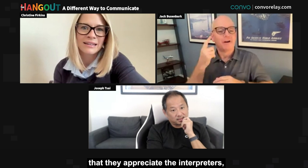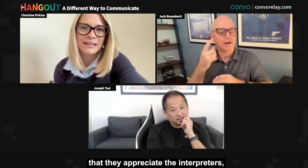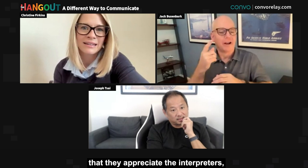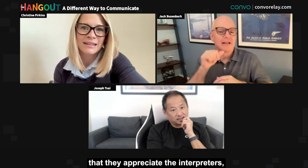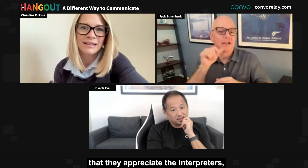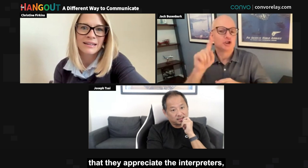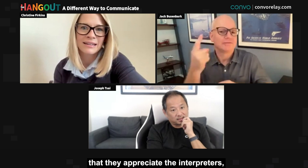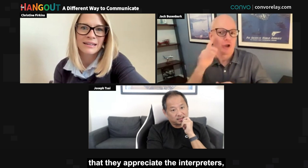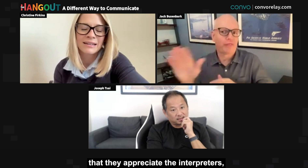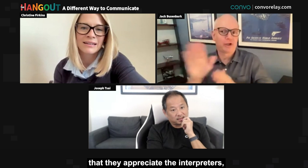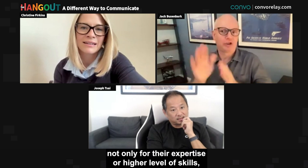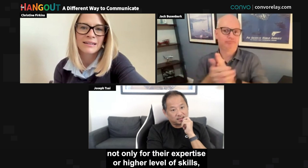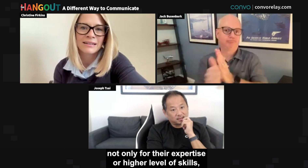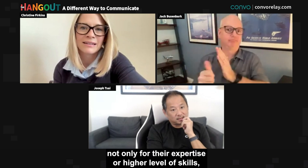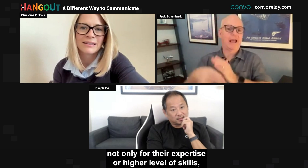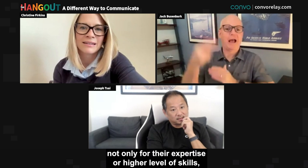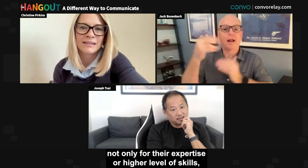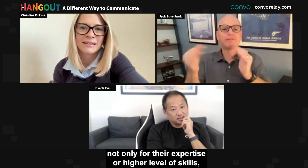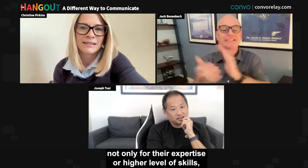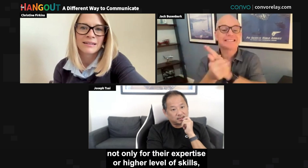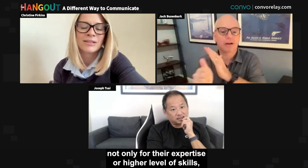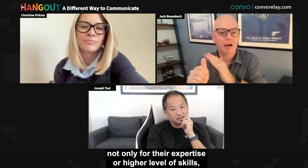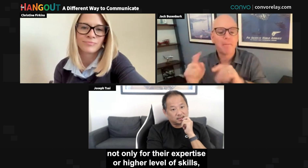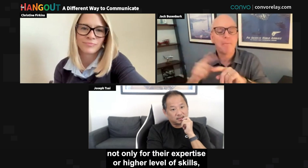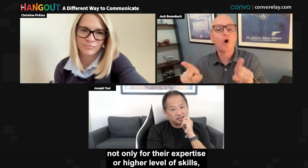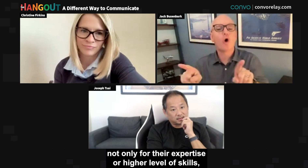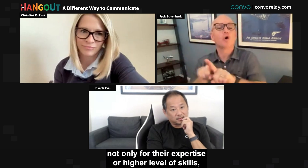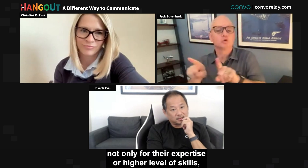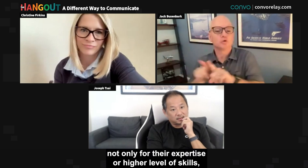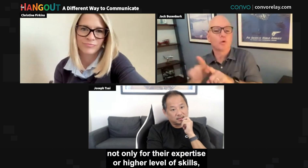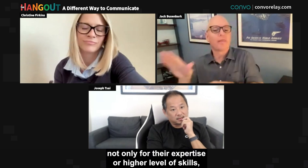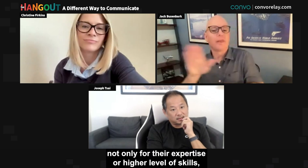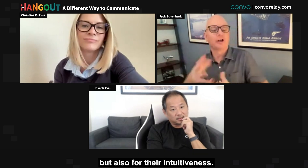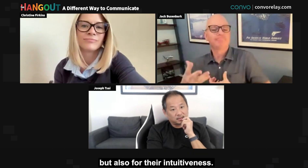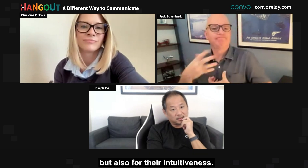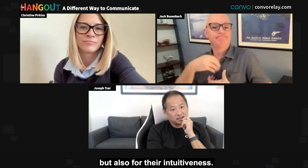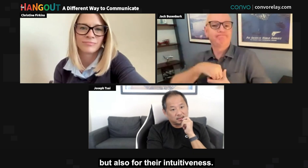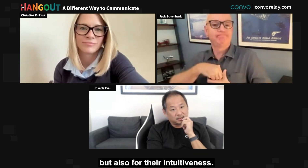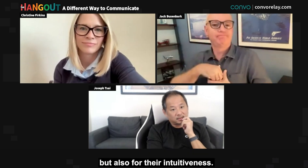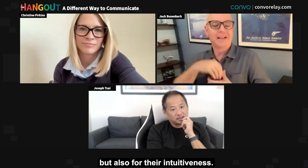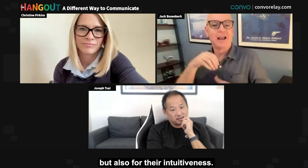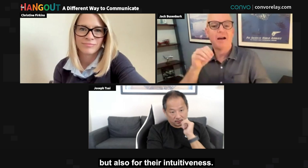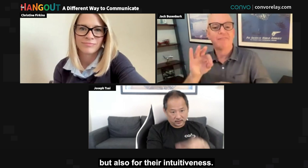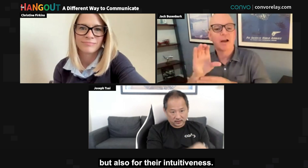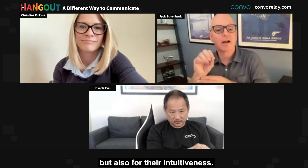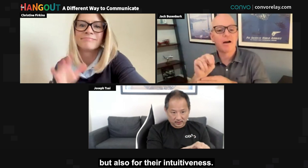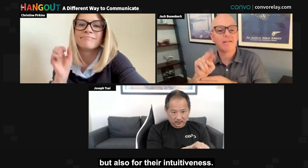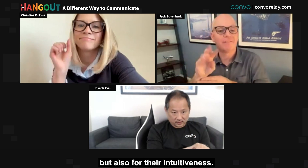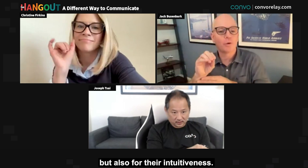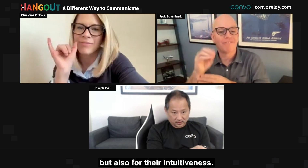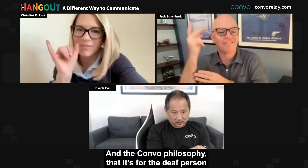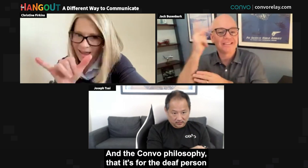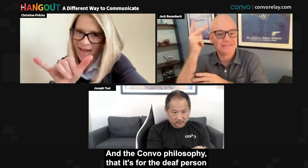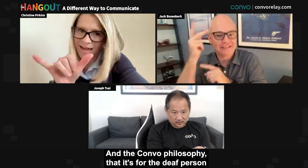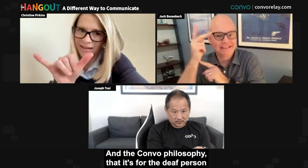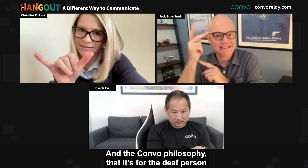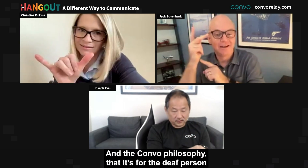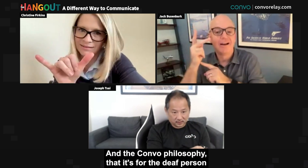they appreciate the interpreters not only for their expertise or high level of skills, but also for their intuitiveness and the